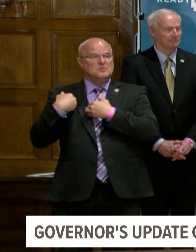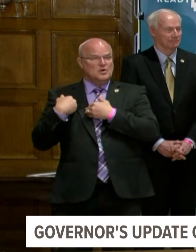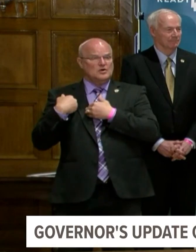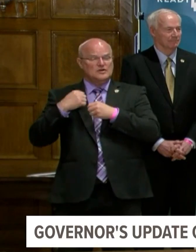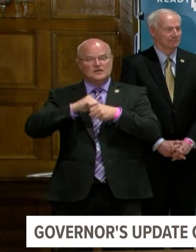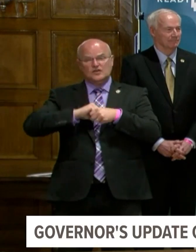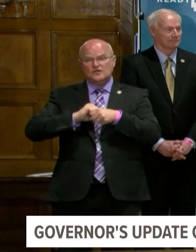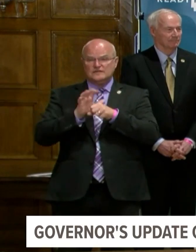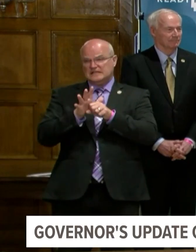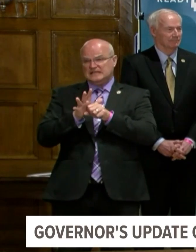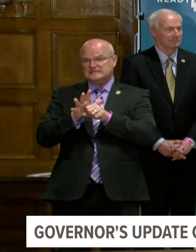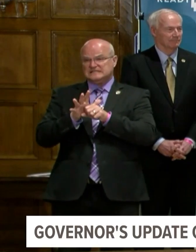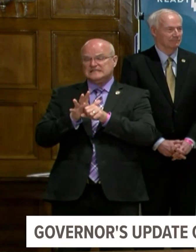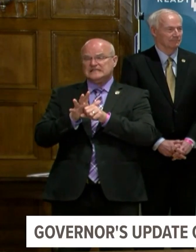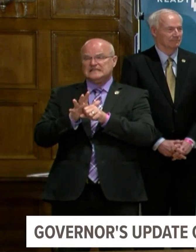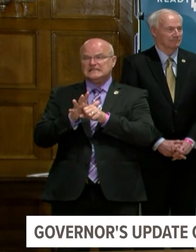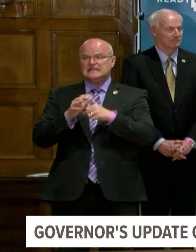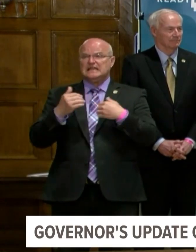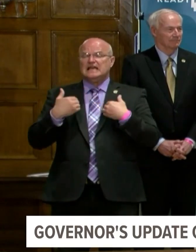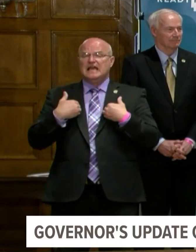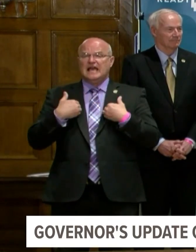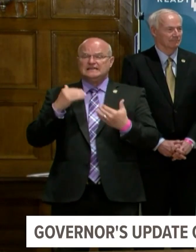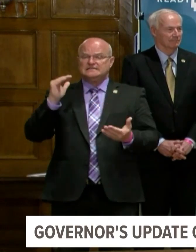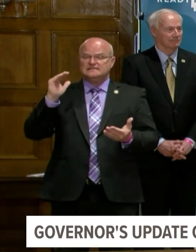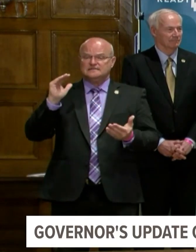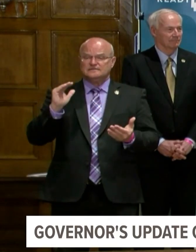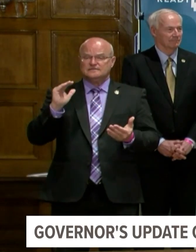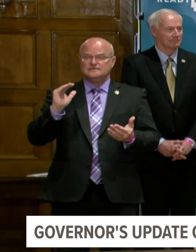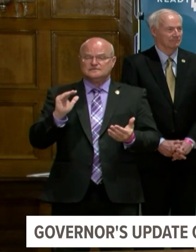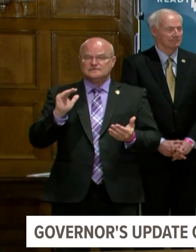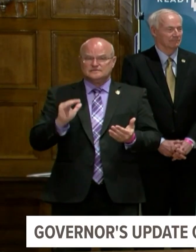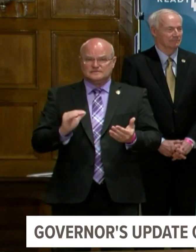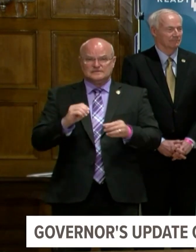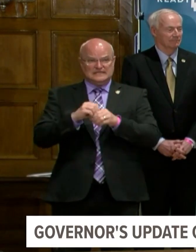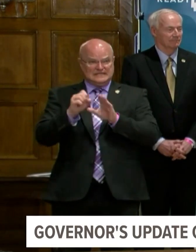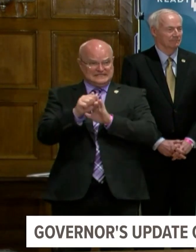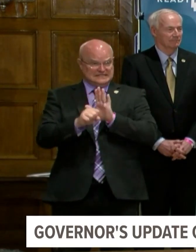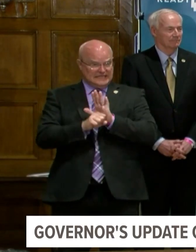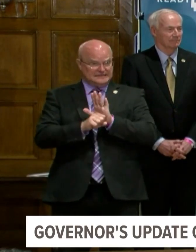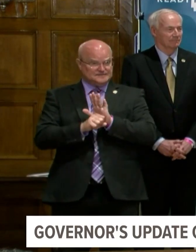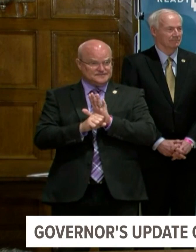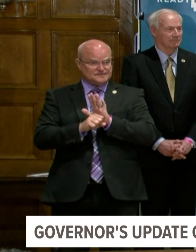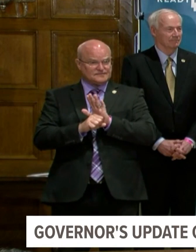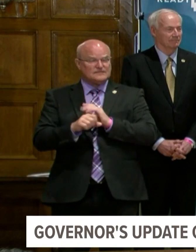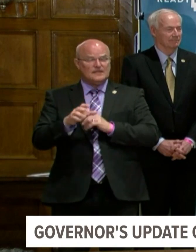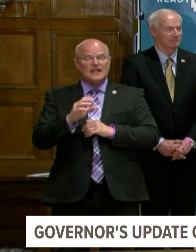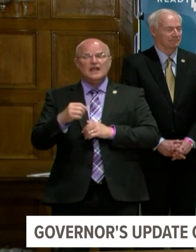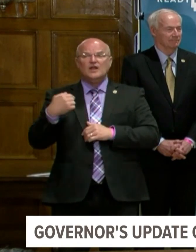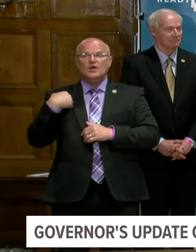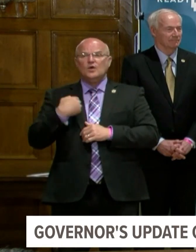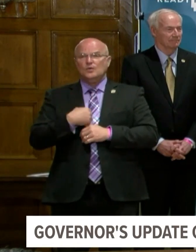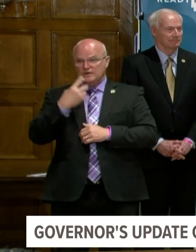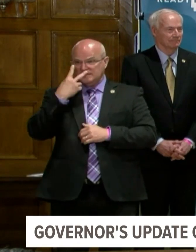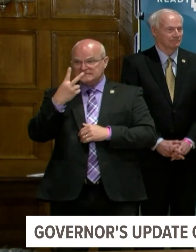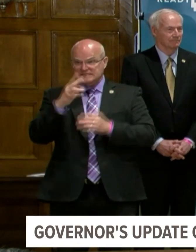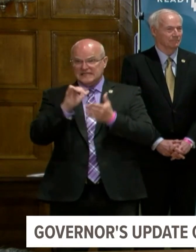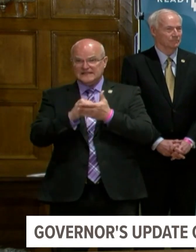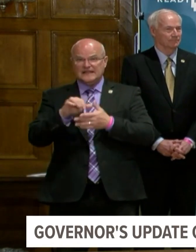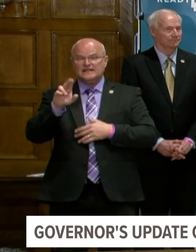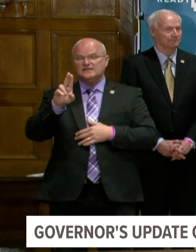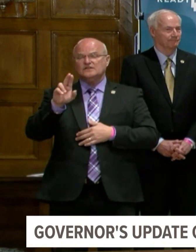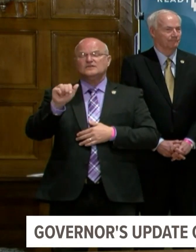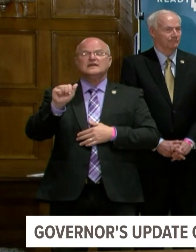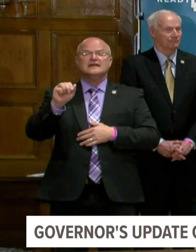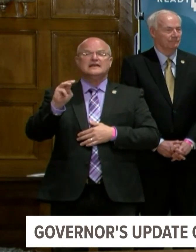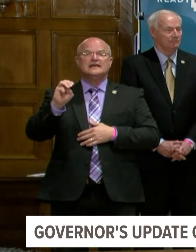of COVID-19 has decreased substantially in our state, and we are seeing that at